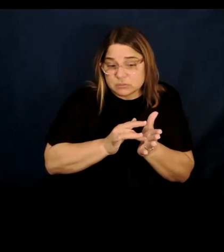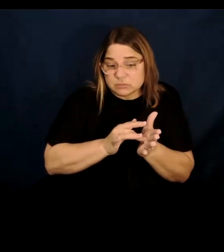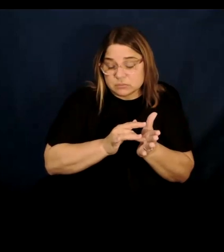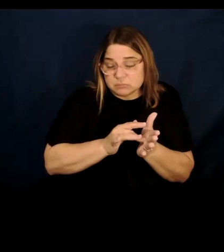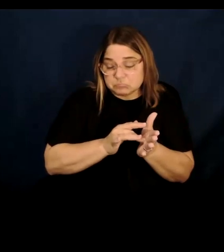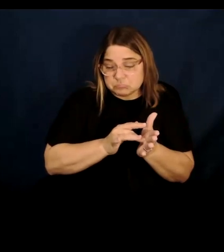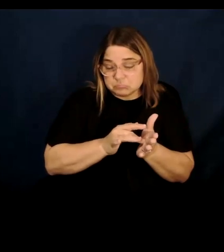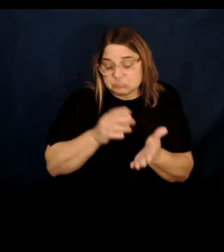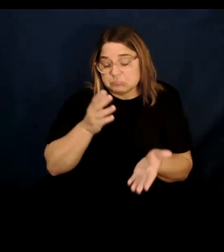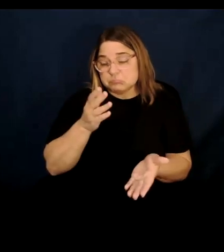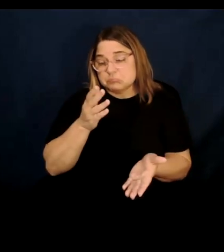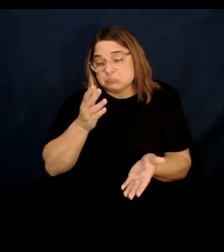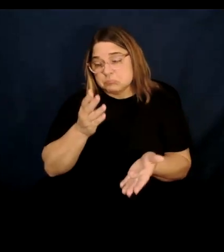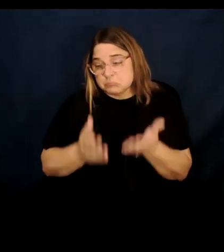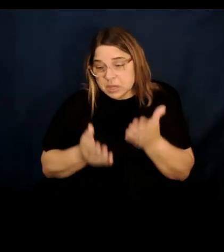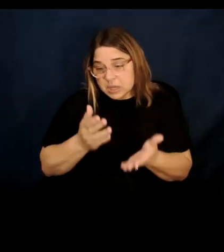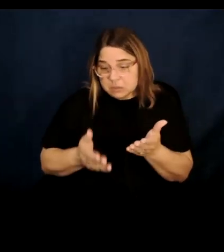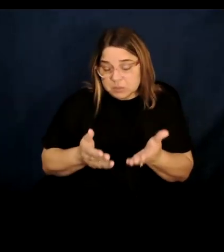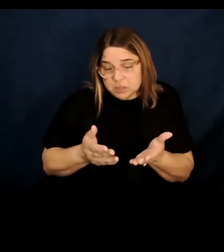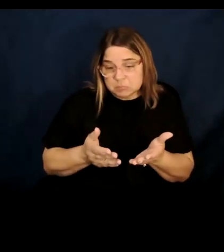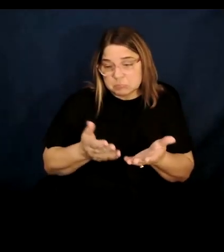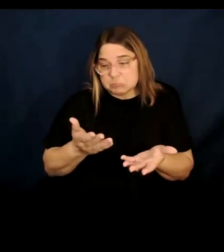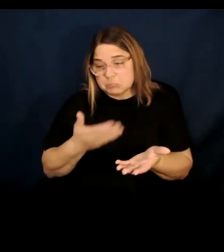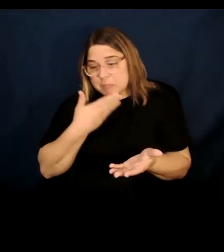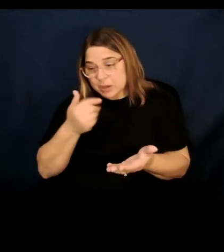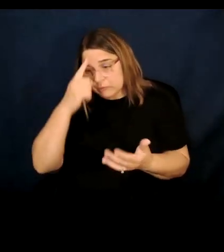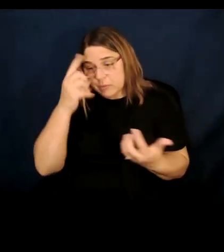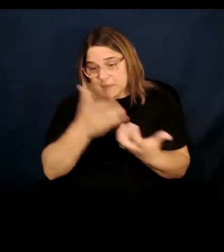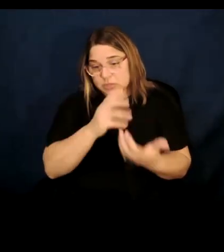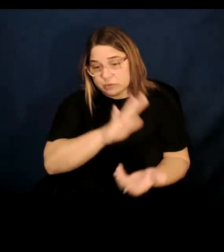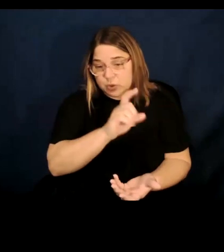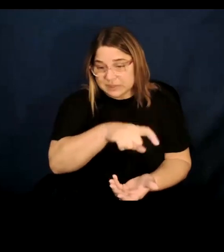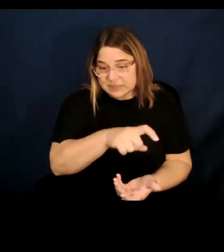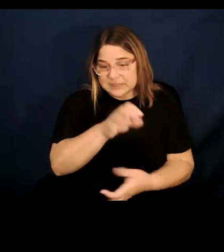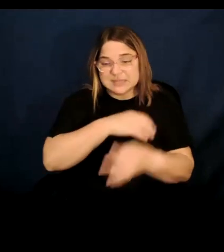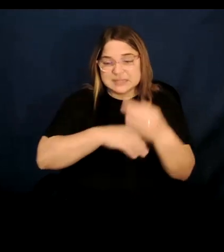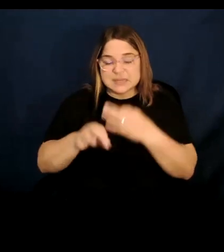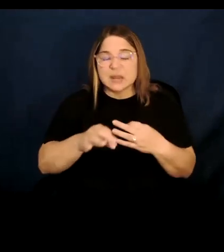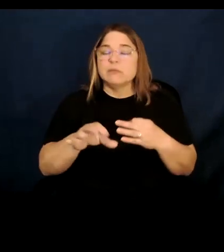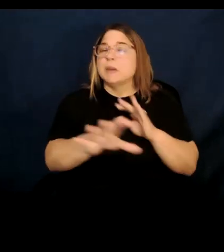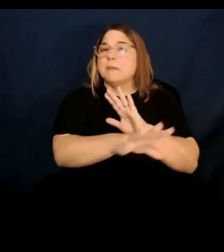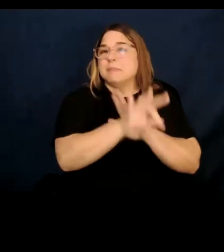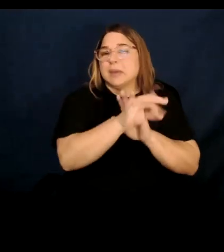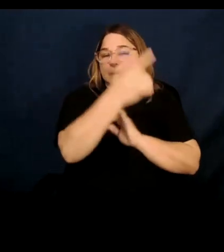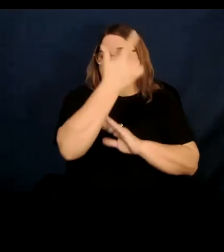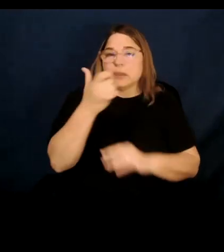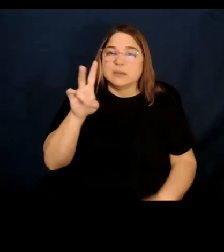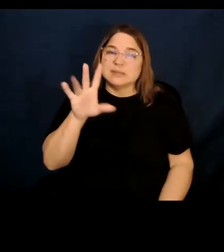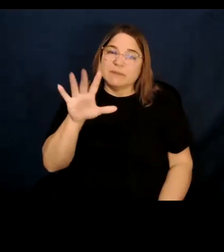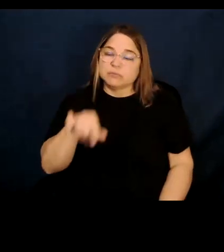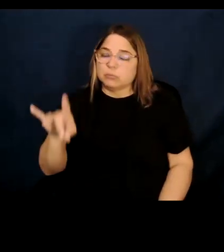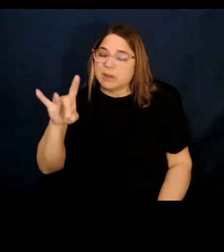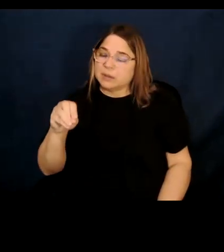more personal or specific to each patient's needs, as opposed to that 75 or 80% that are mostly,